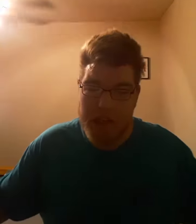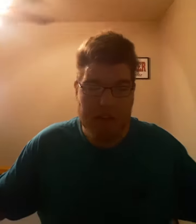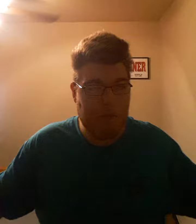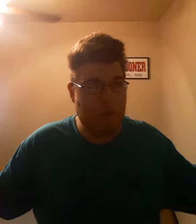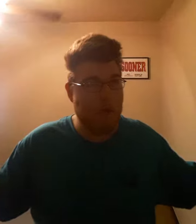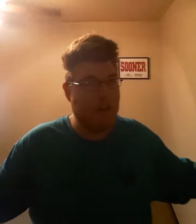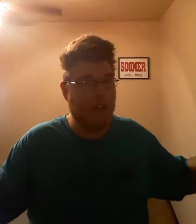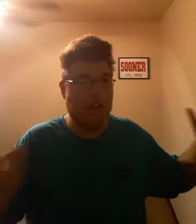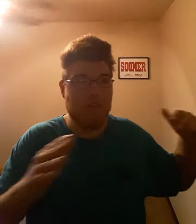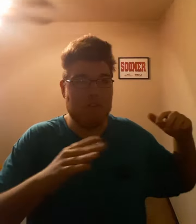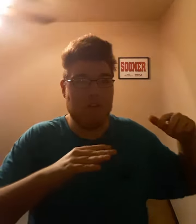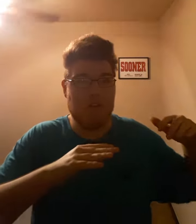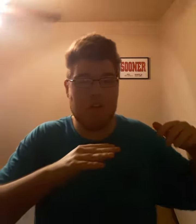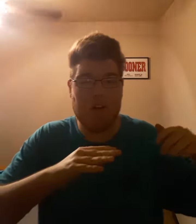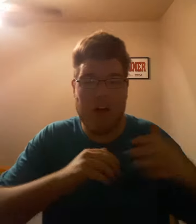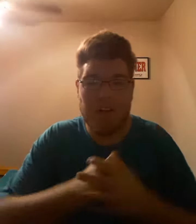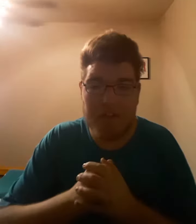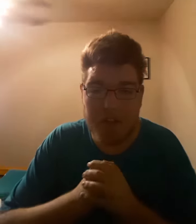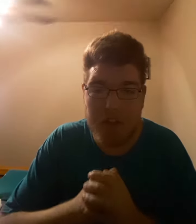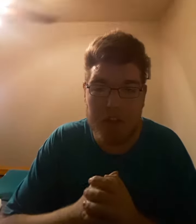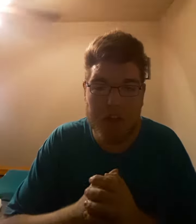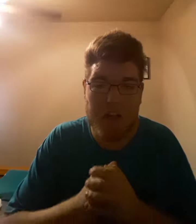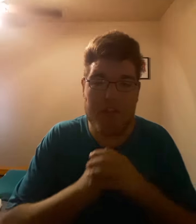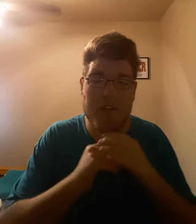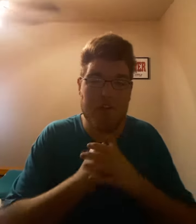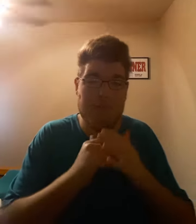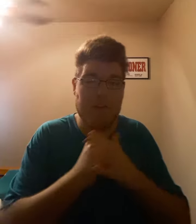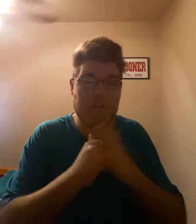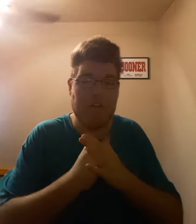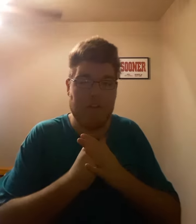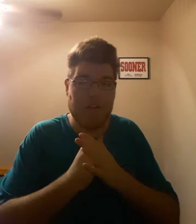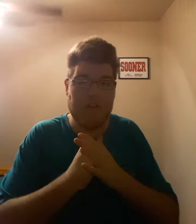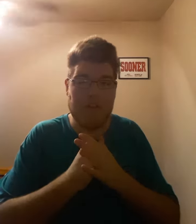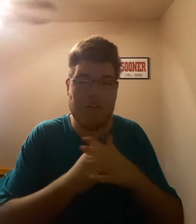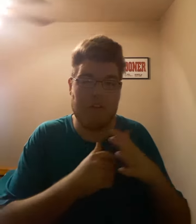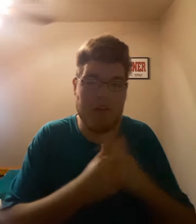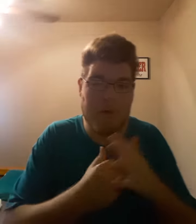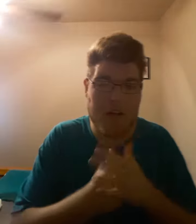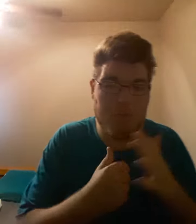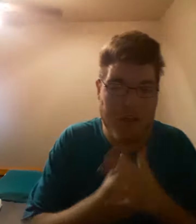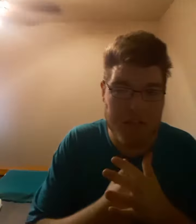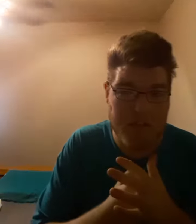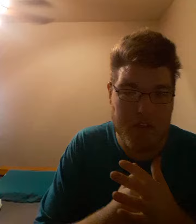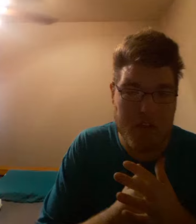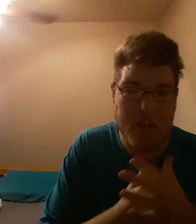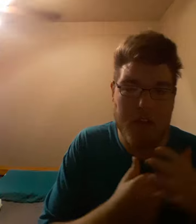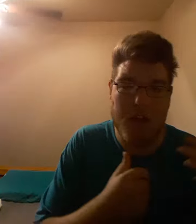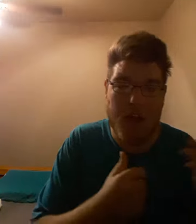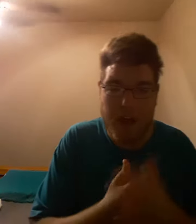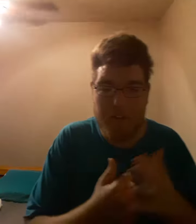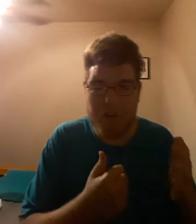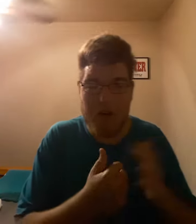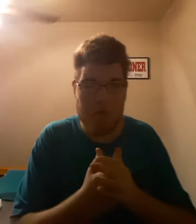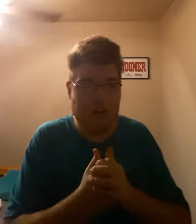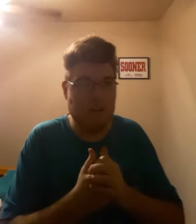I'm reworking, I don't know. I'm still gonna grind all my YouTube videos, no matter what, after I work.